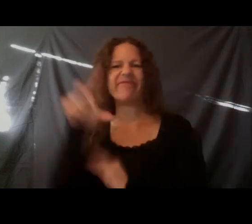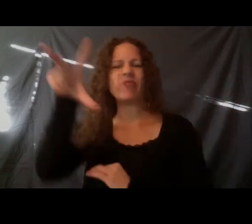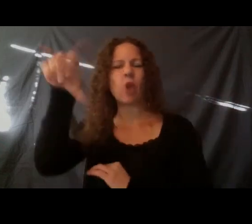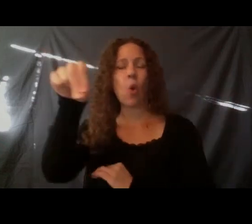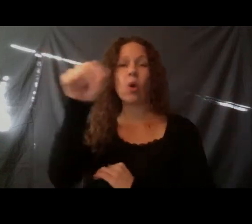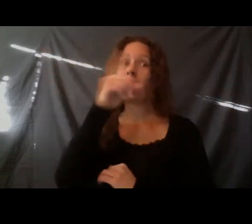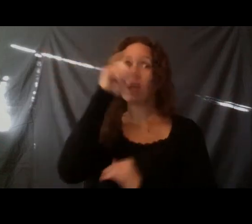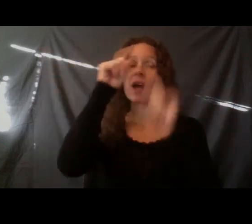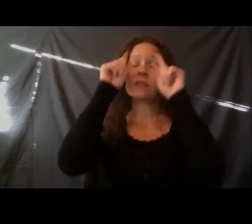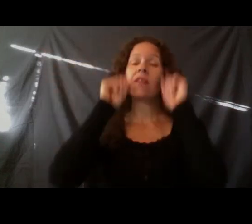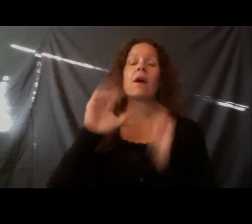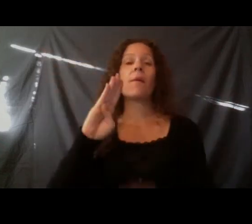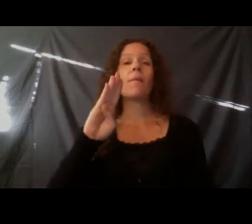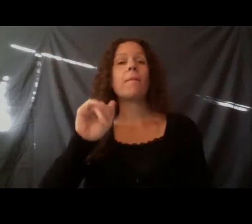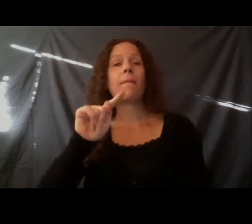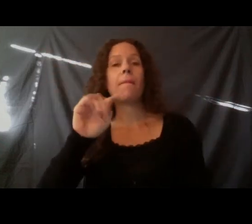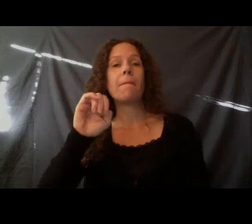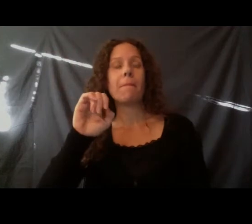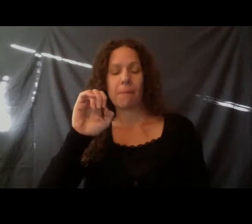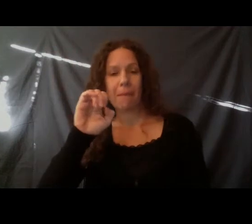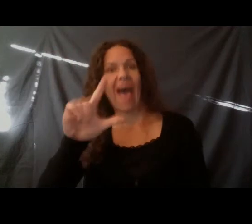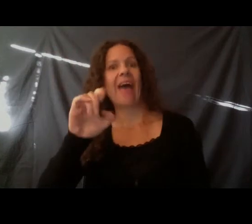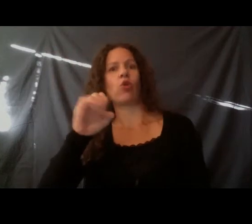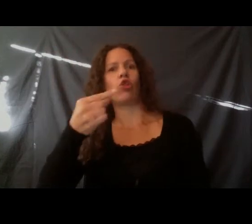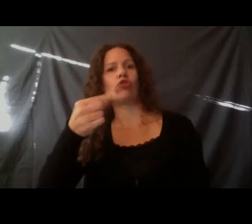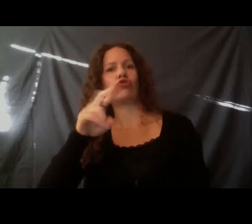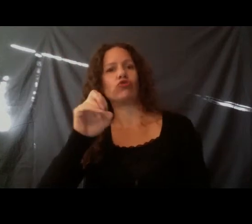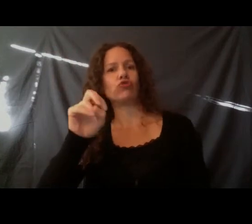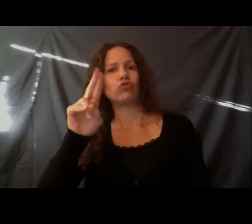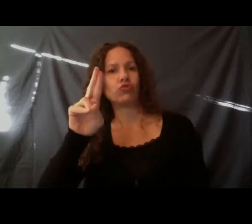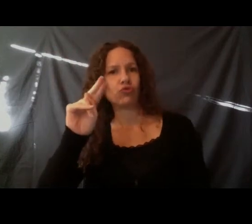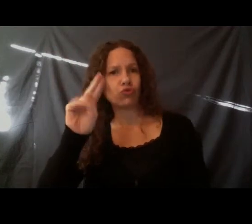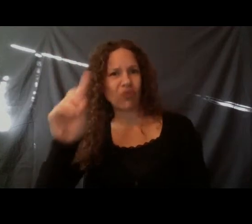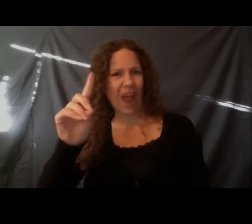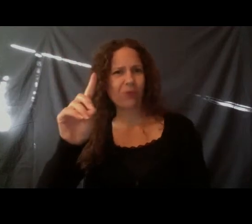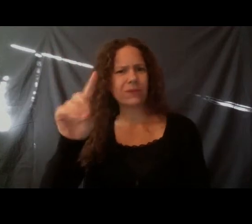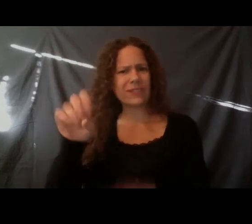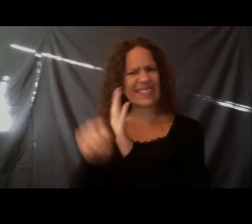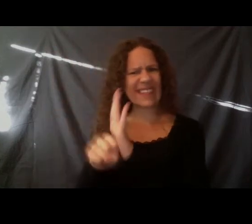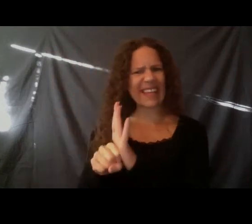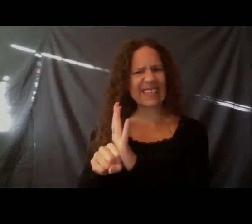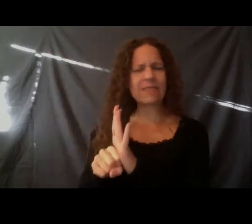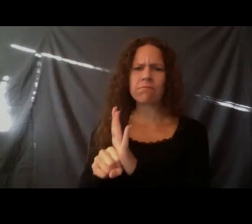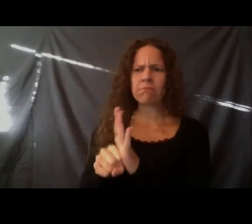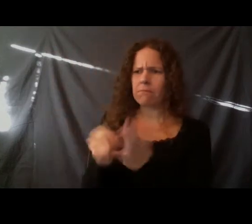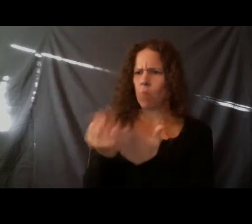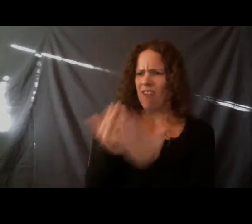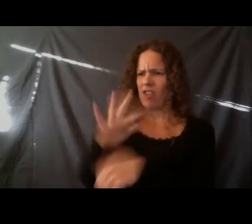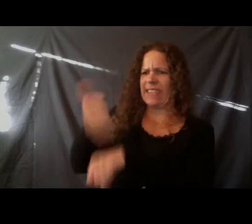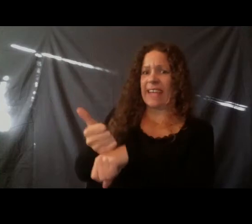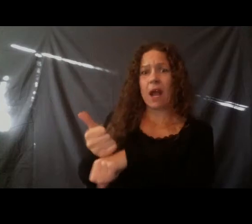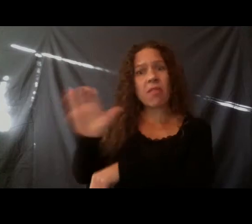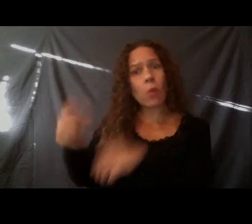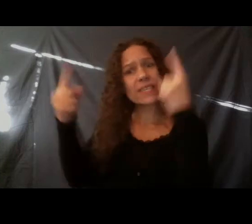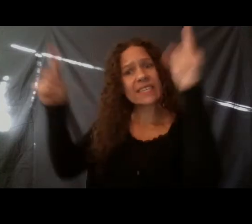state program that Tom put together was successful. And now we got to have our minds on Georgia and make that happen, because the work isn't done yet. And